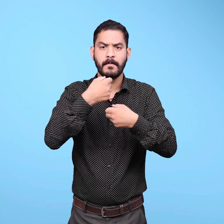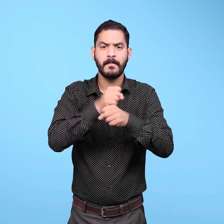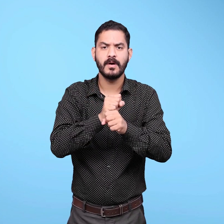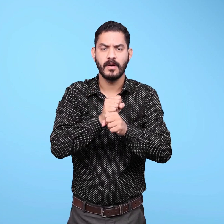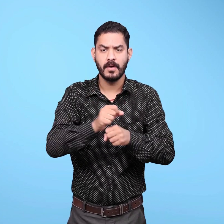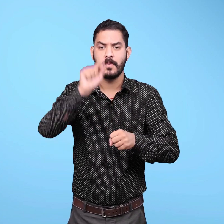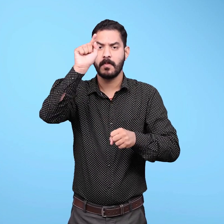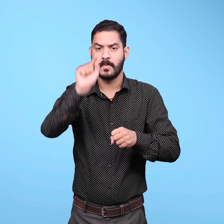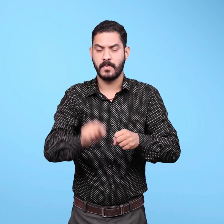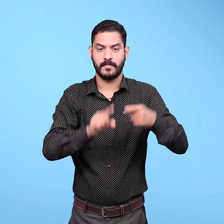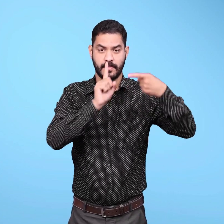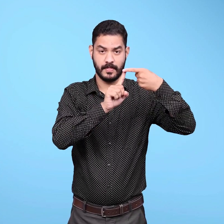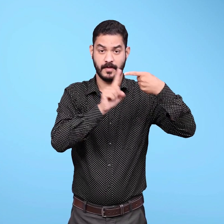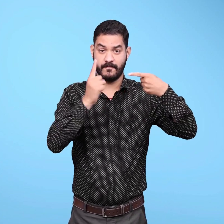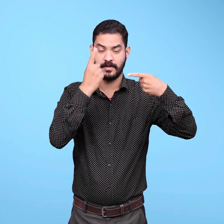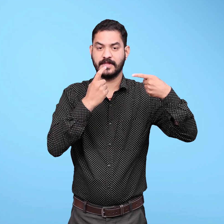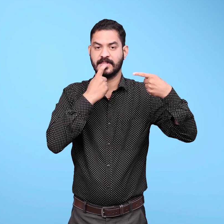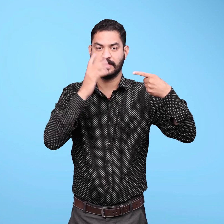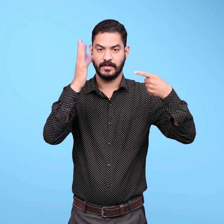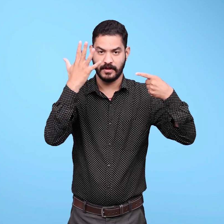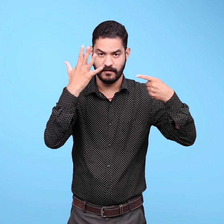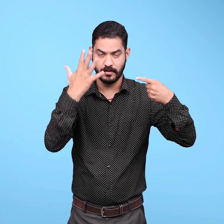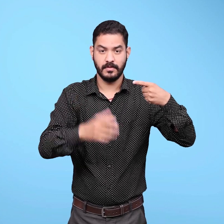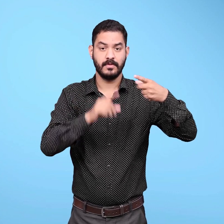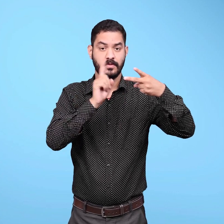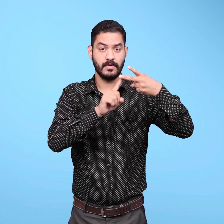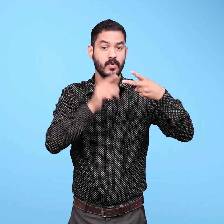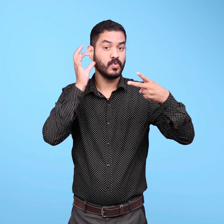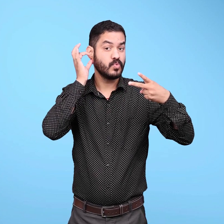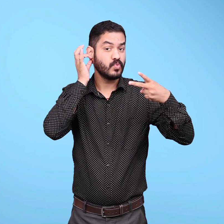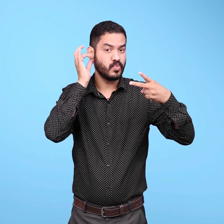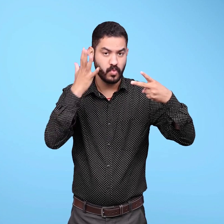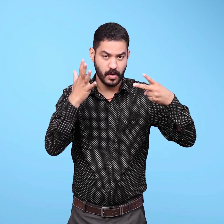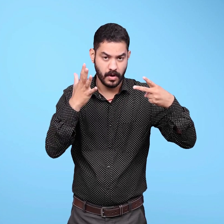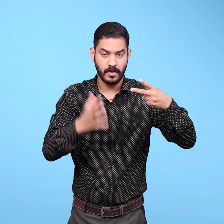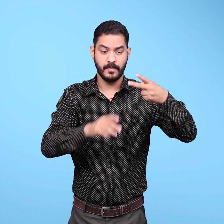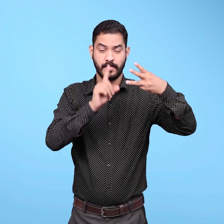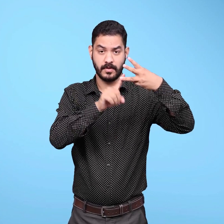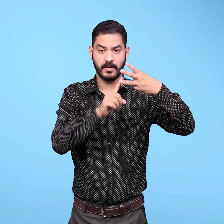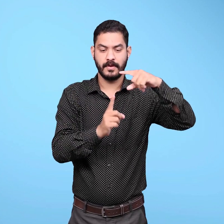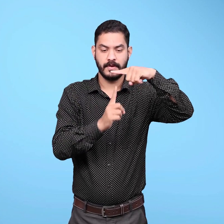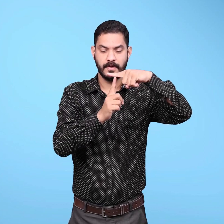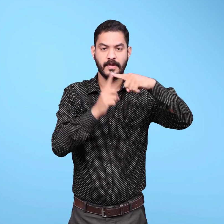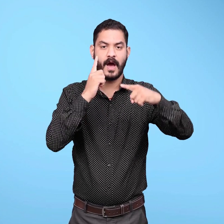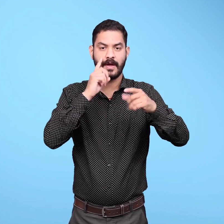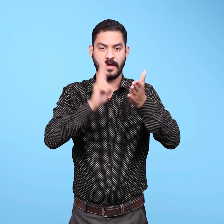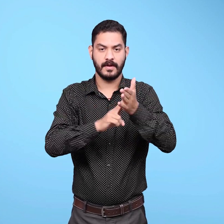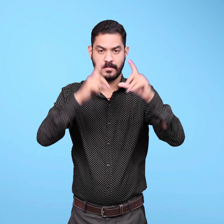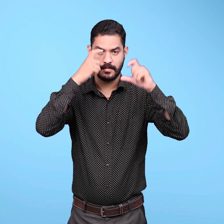of 1. Silver. 2. Gold. 3. Tin.